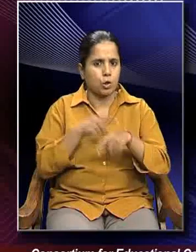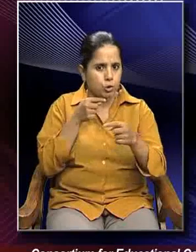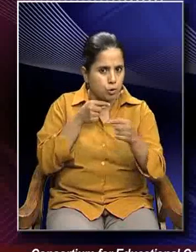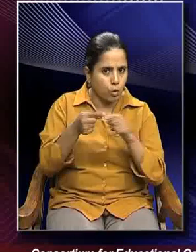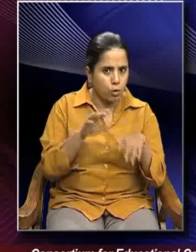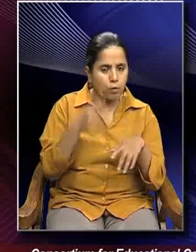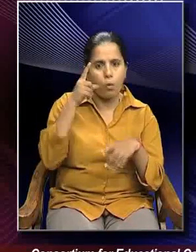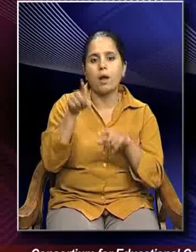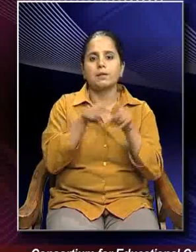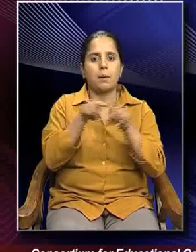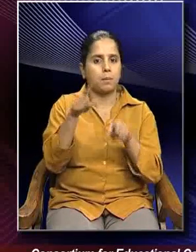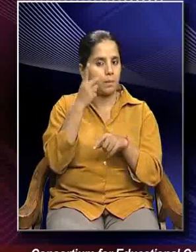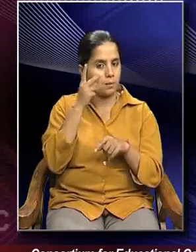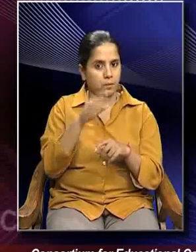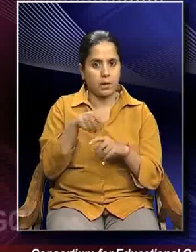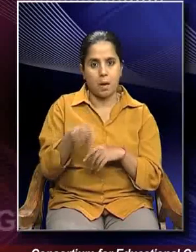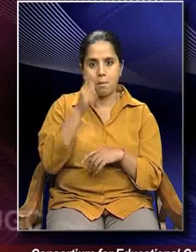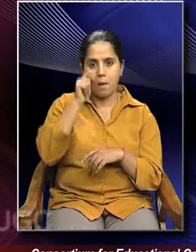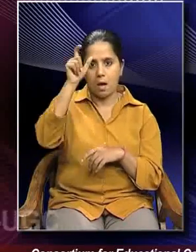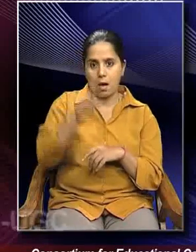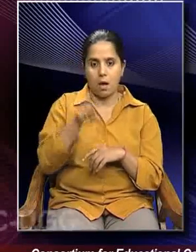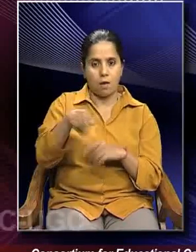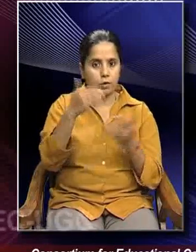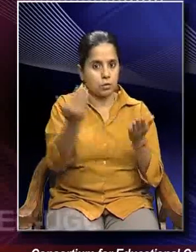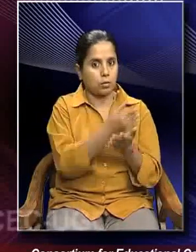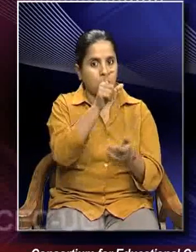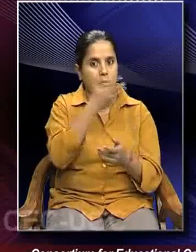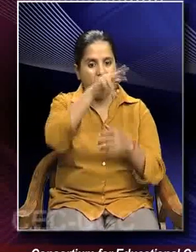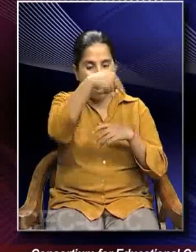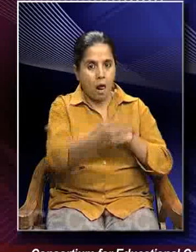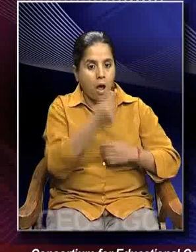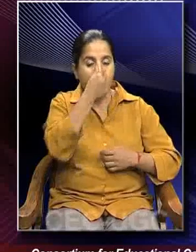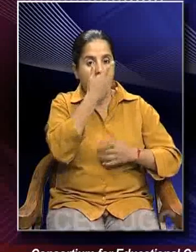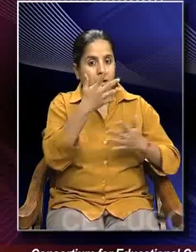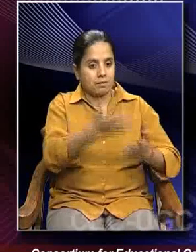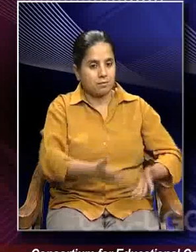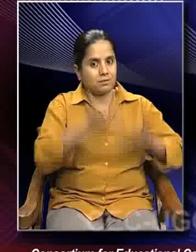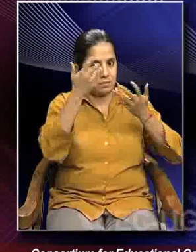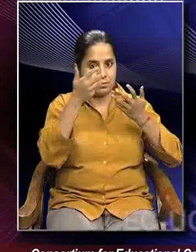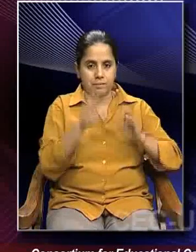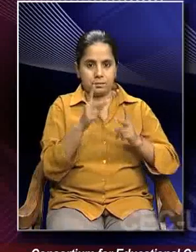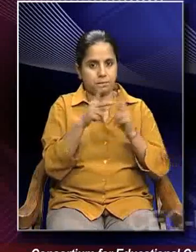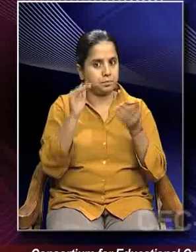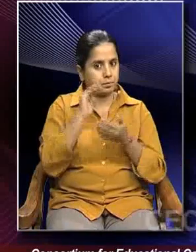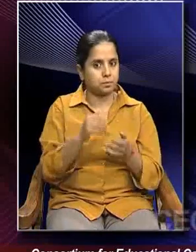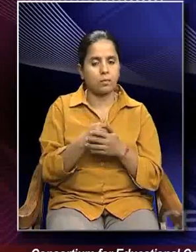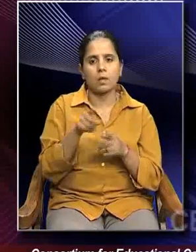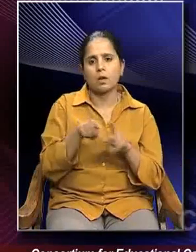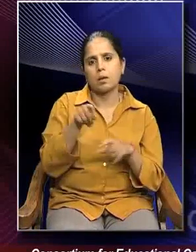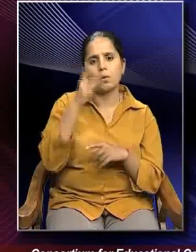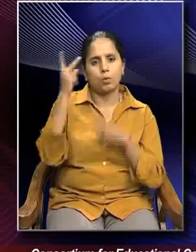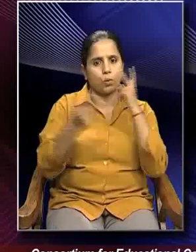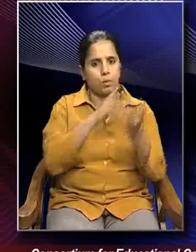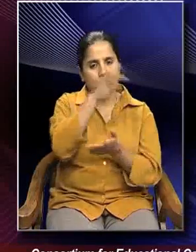For example, a man rescuing someone from drowning. So, if in a say a tourist